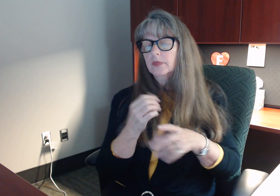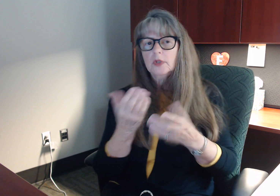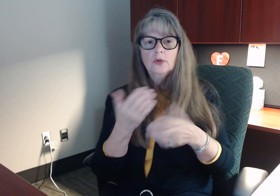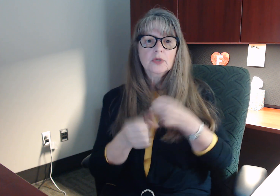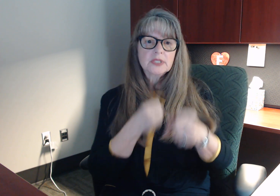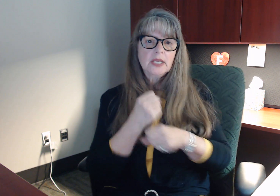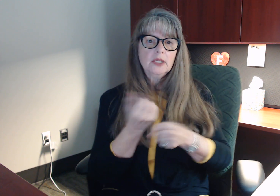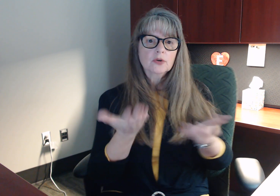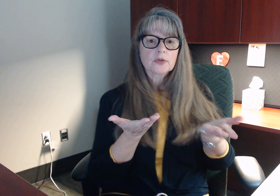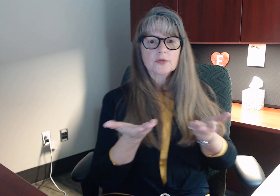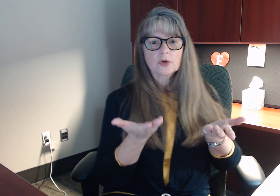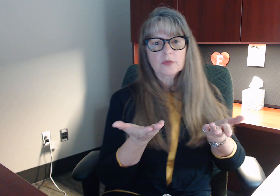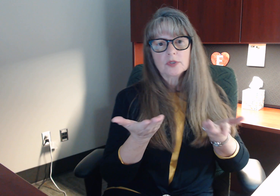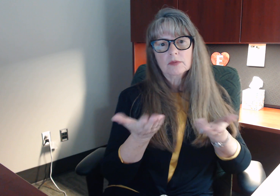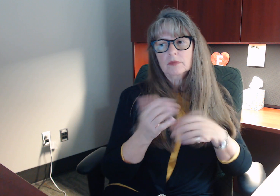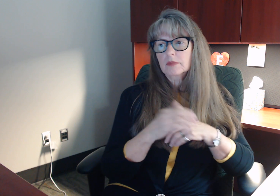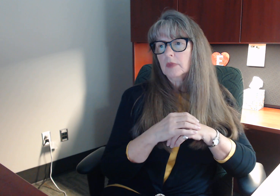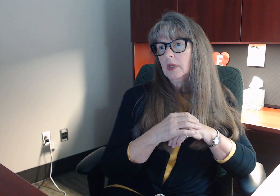you could say years of service.